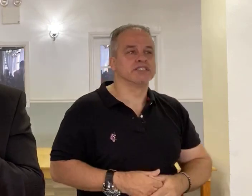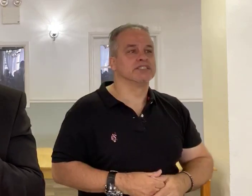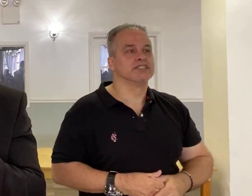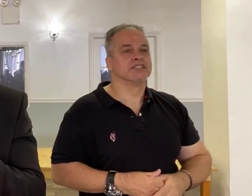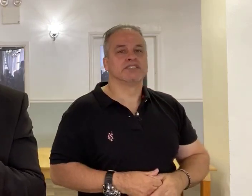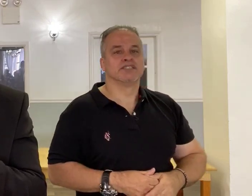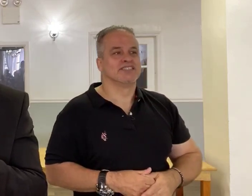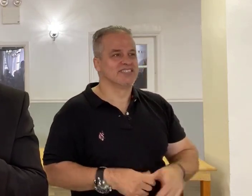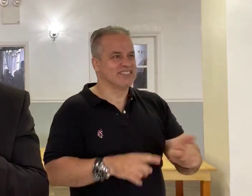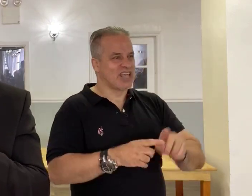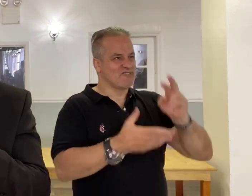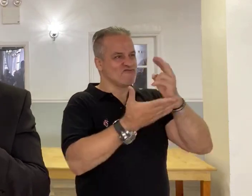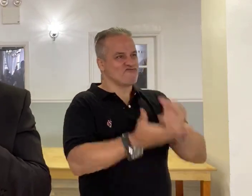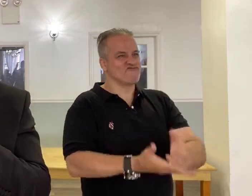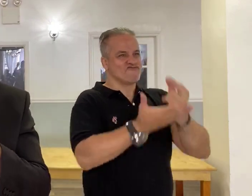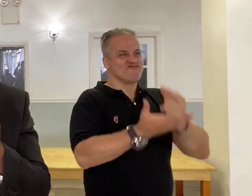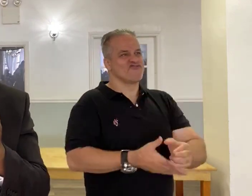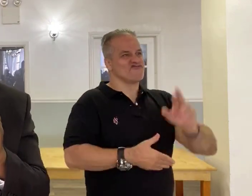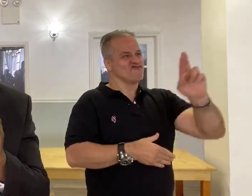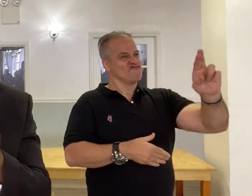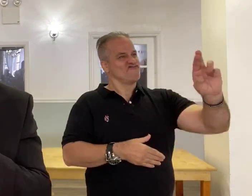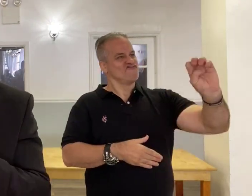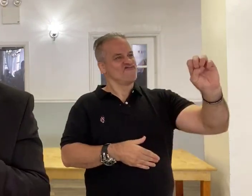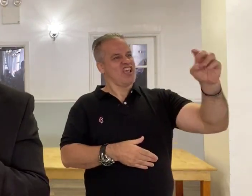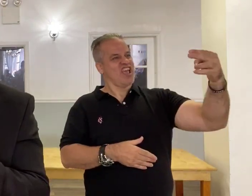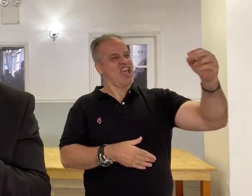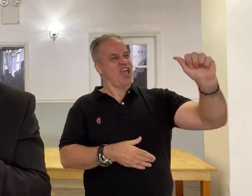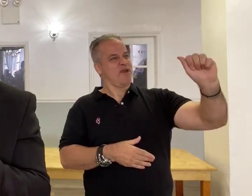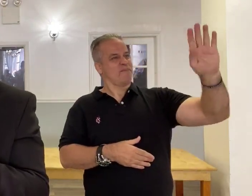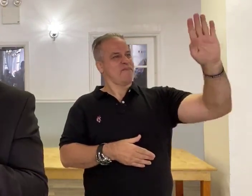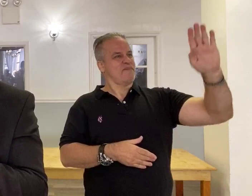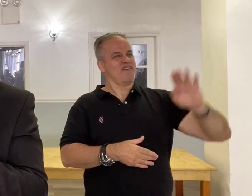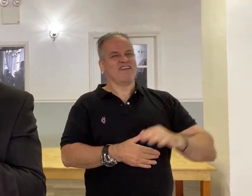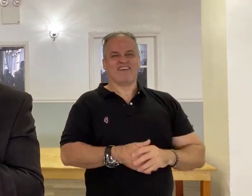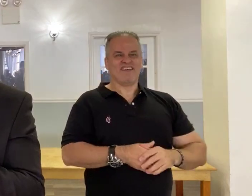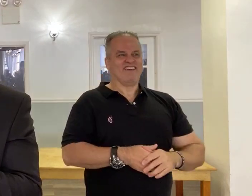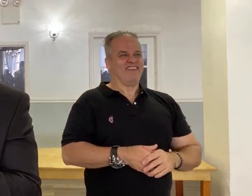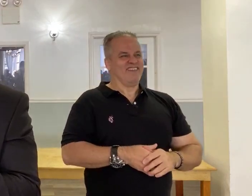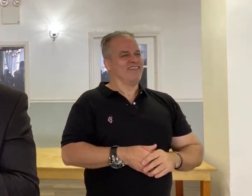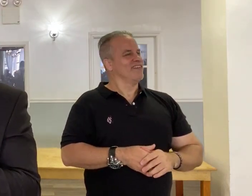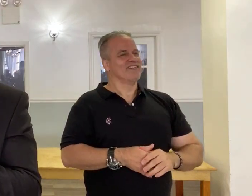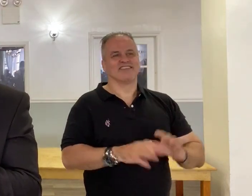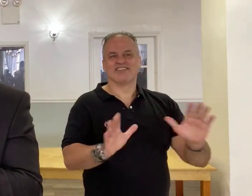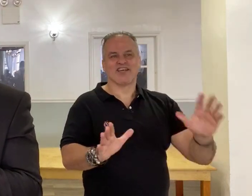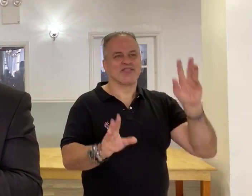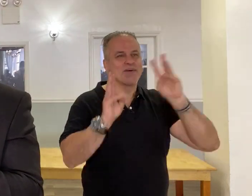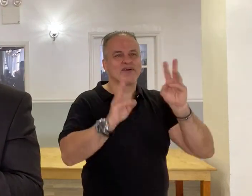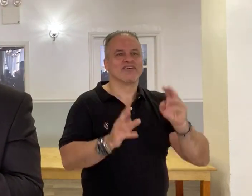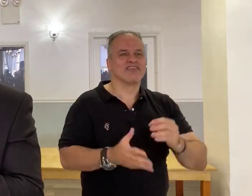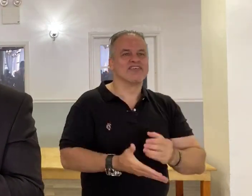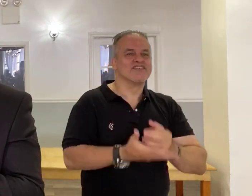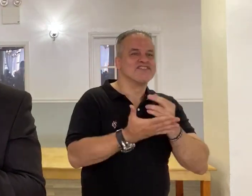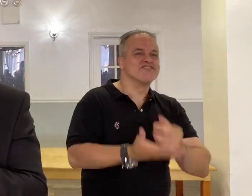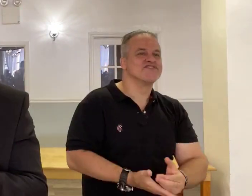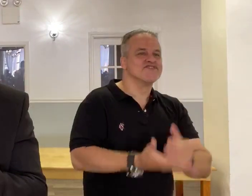to be rehabbed. You need to get close to Christ. You need to get in the Bible. You need to really